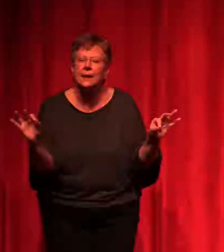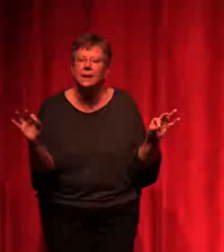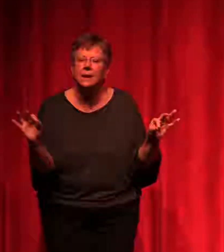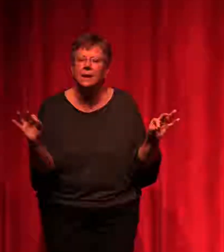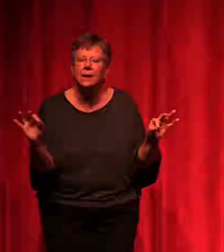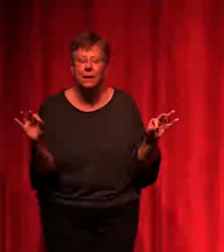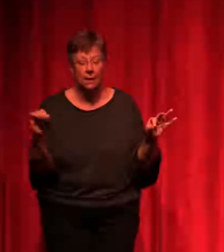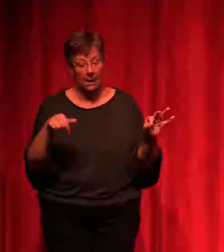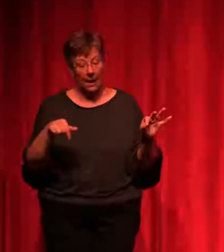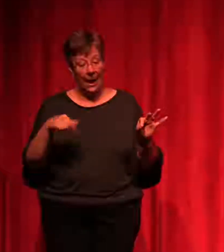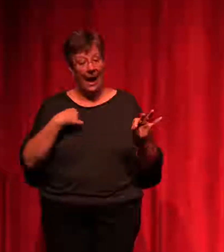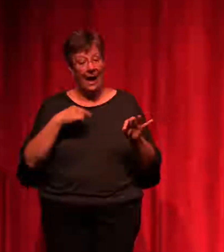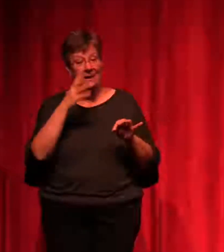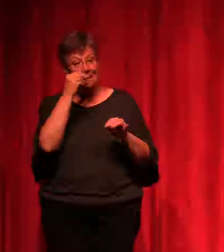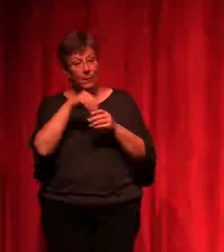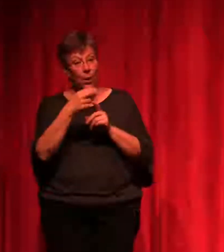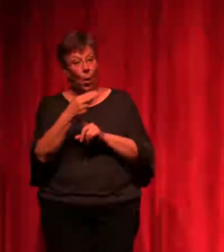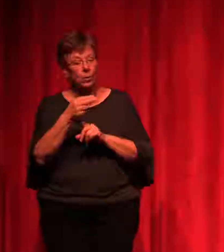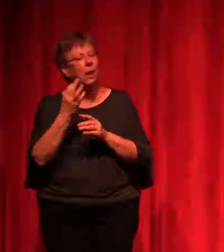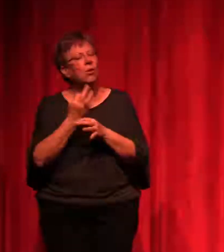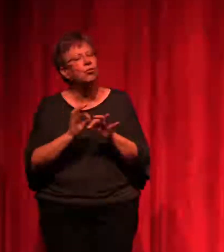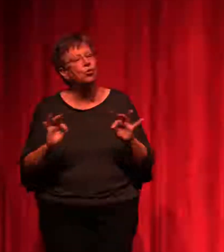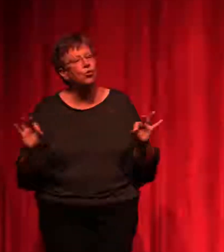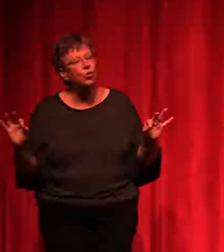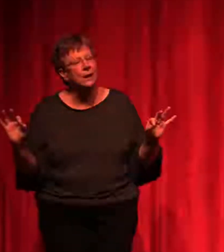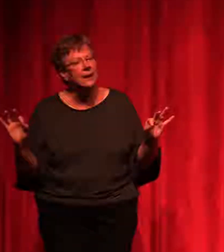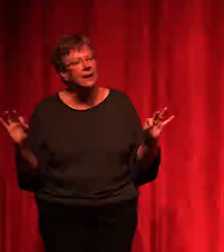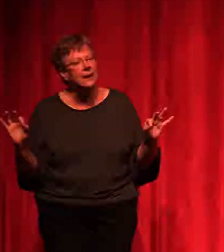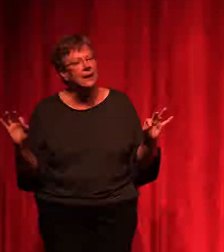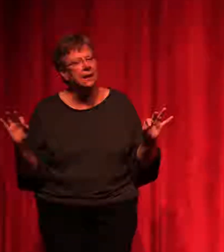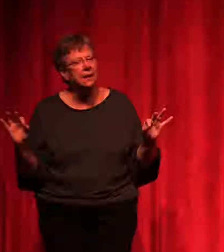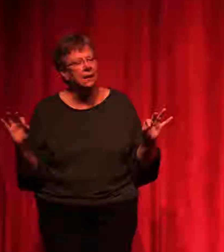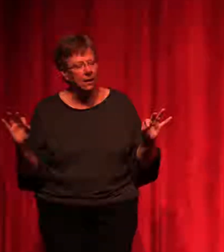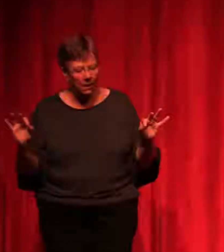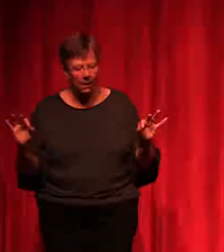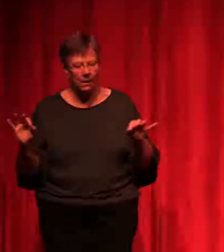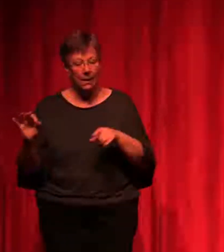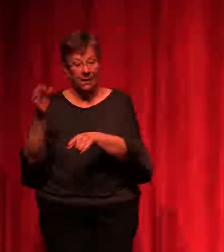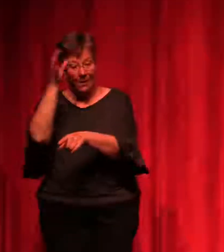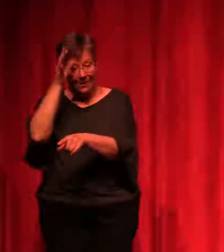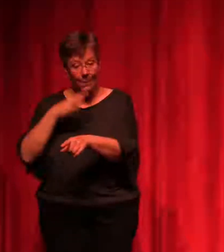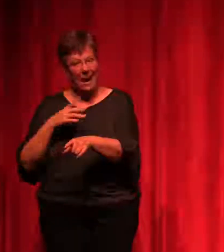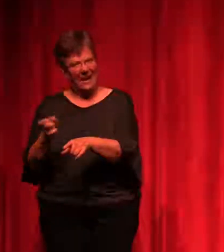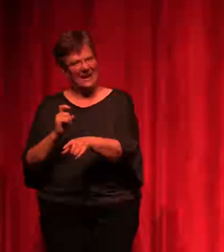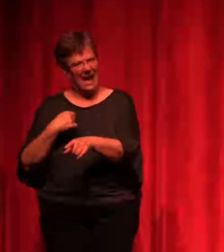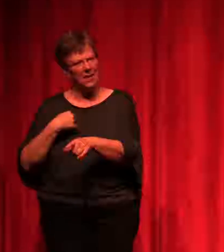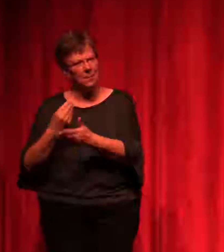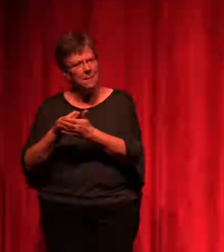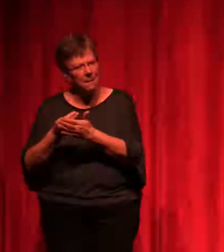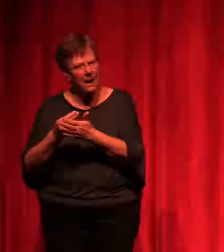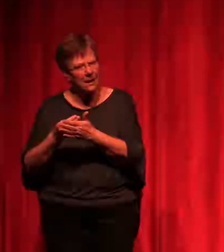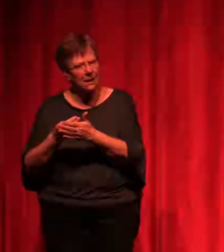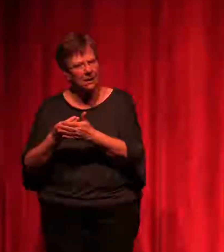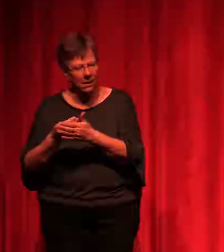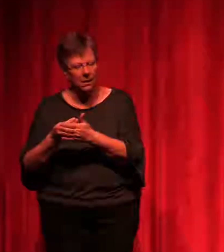the hotel, no cost. The guy gave me money to get home on. He fed me for 2 days. And when Donald